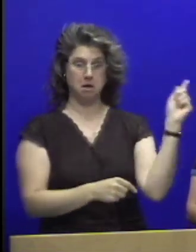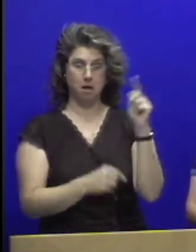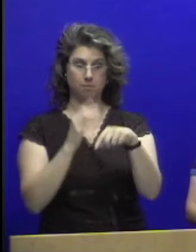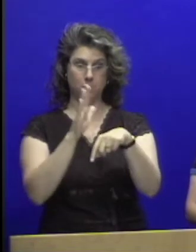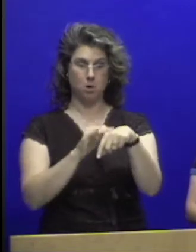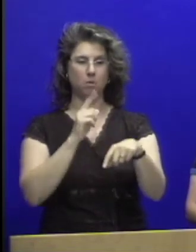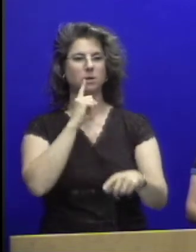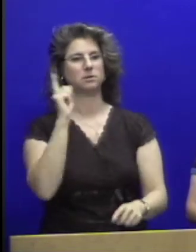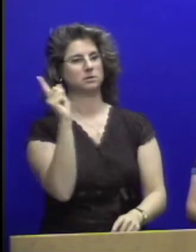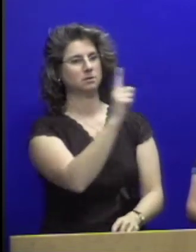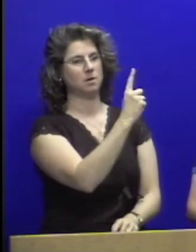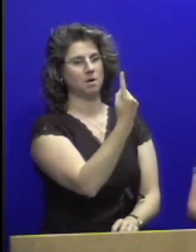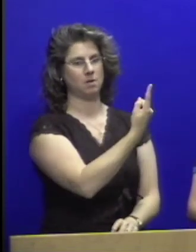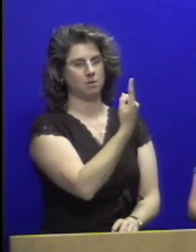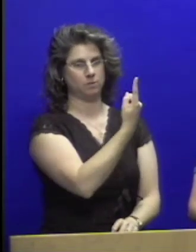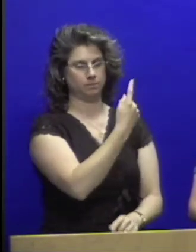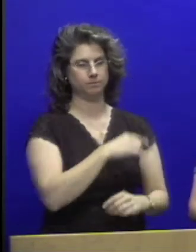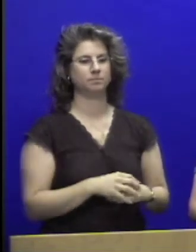room.